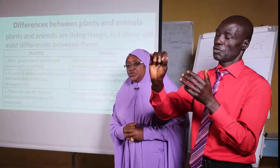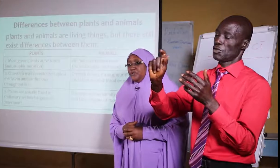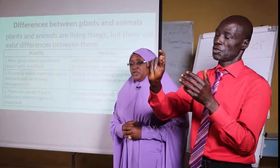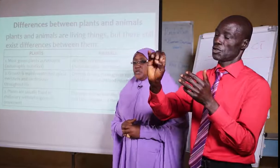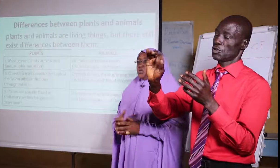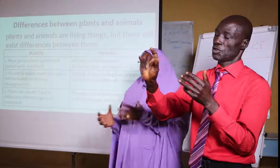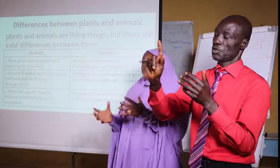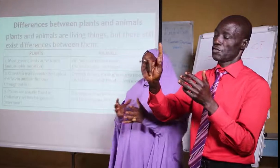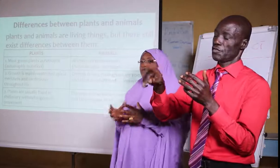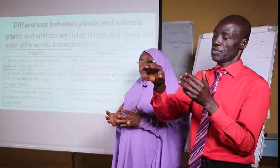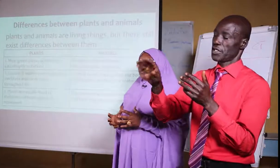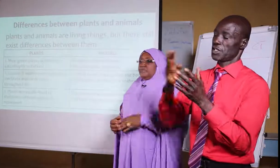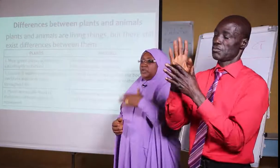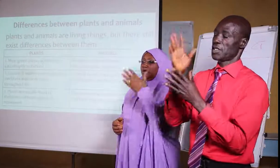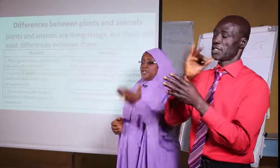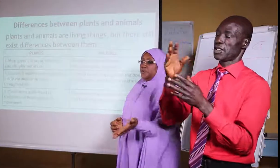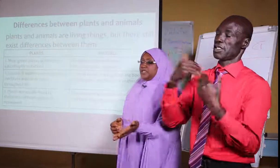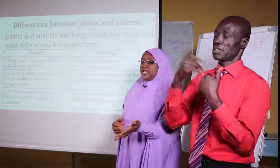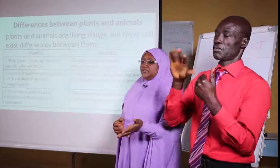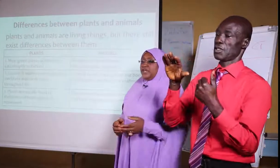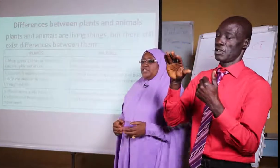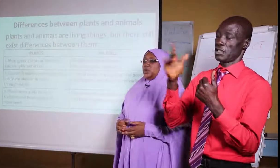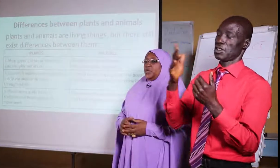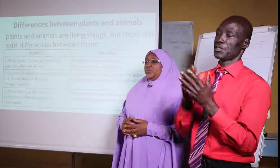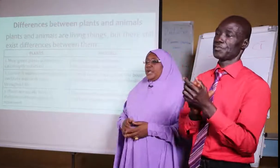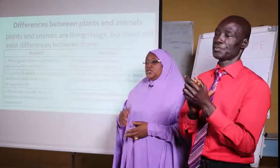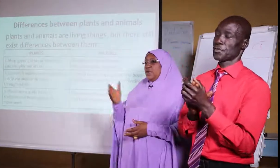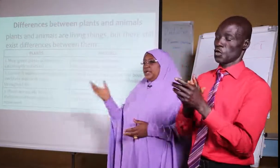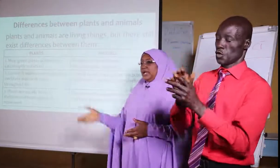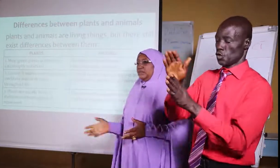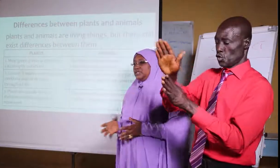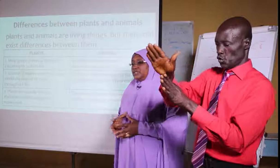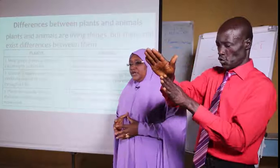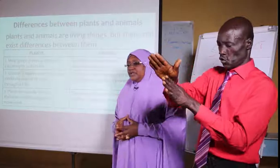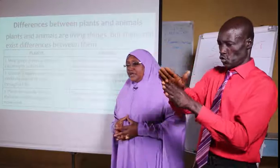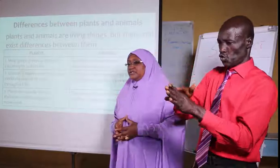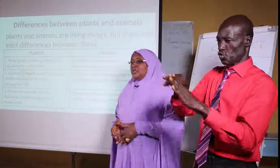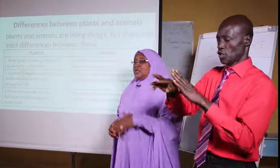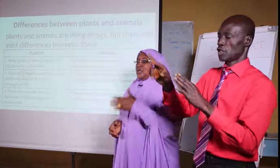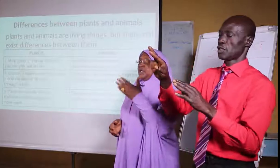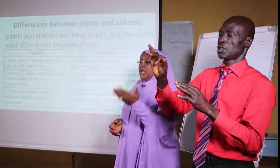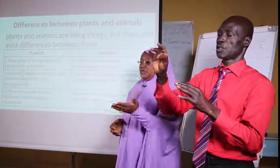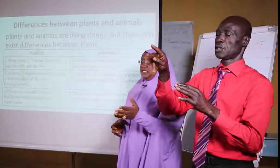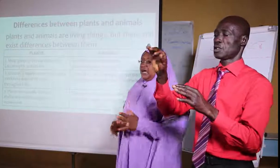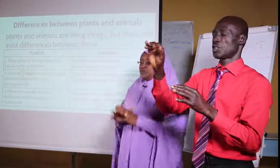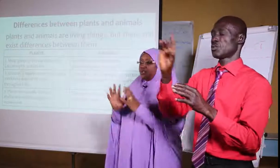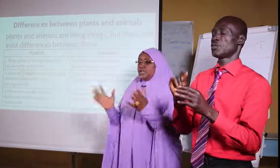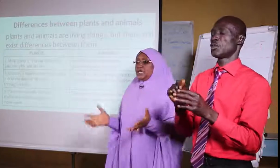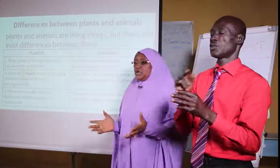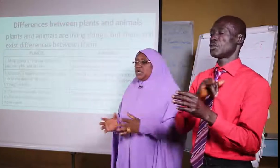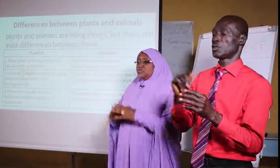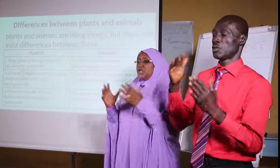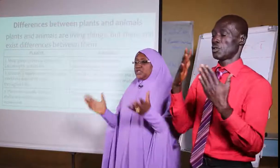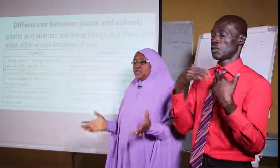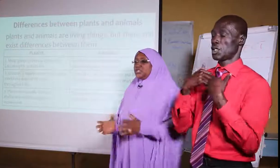are heterotrophic. So we have seen the difference. Response here is very slow in plants, while in animals, it's very fast. In animals, they have